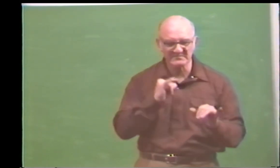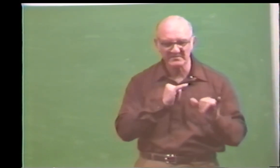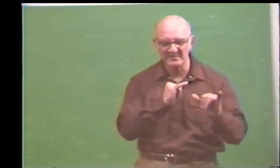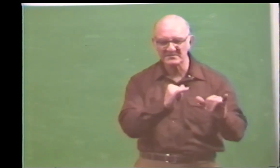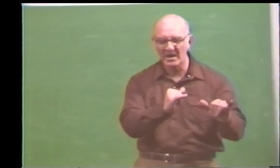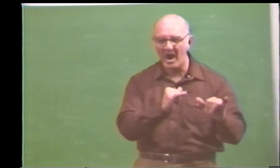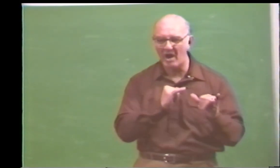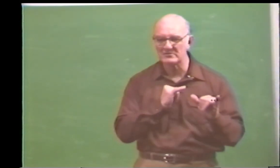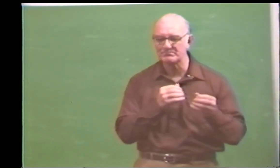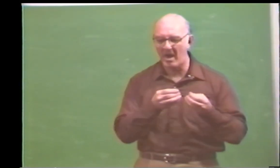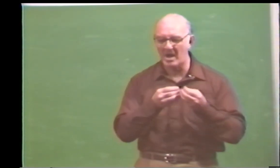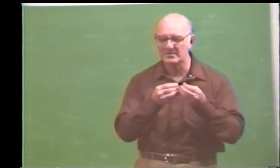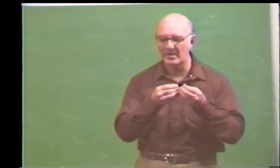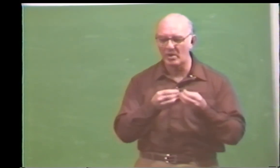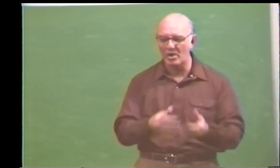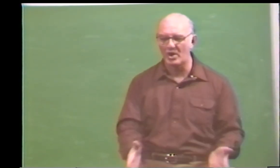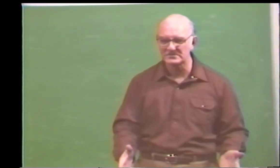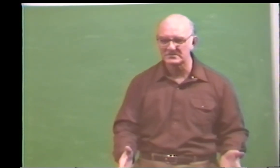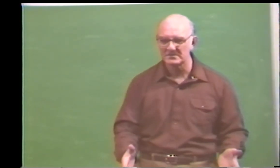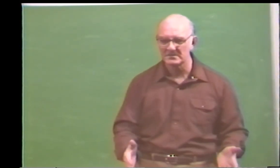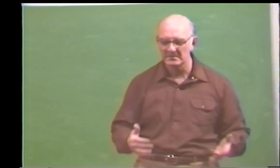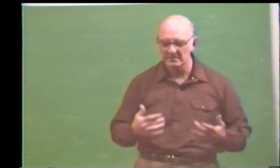experiences a corresponding loss.